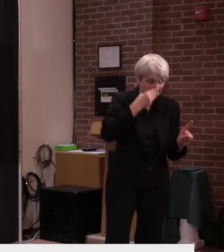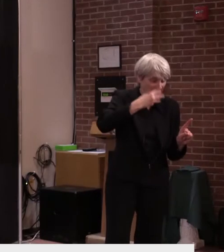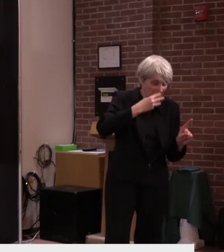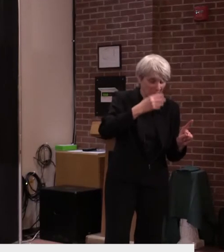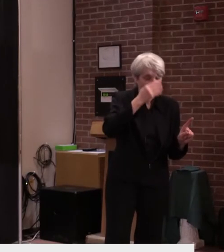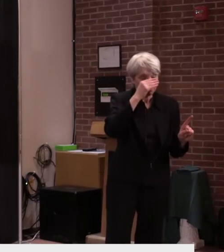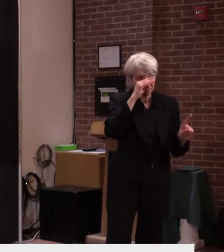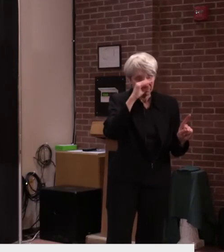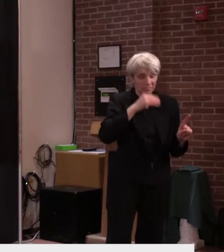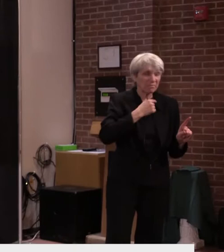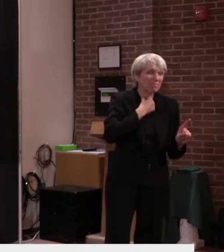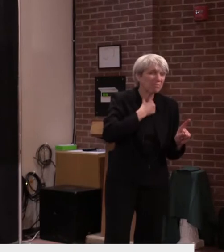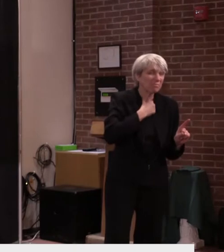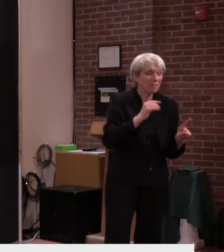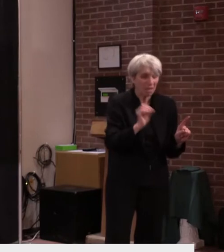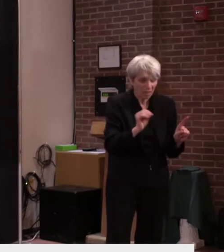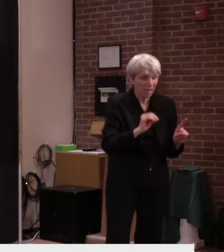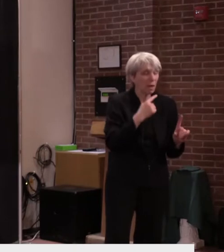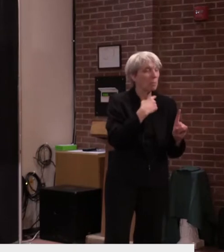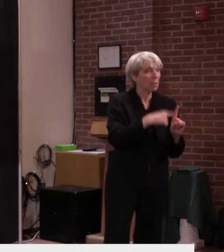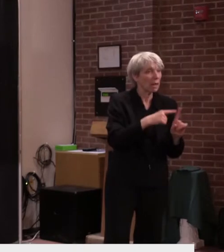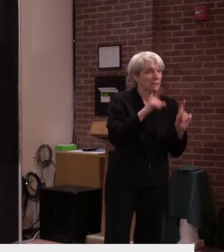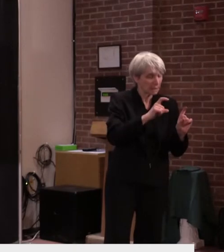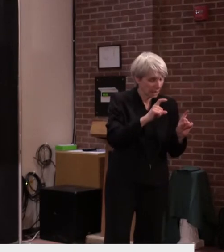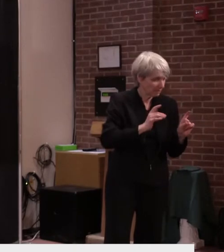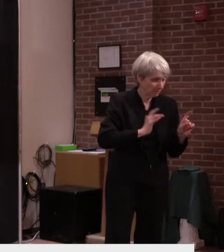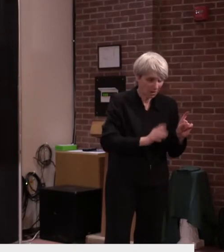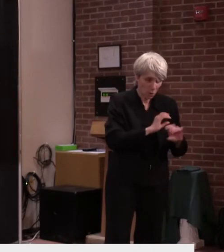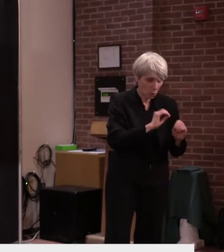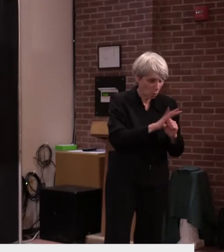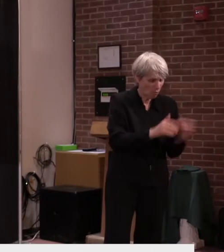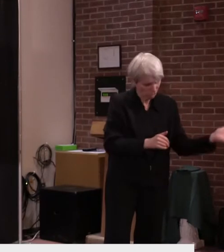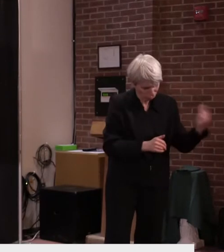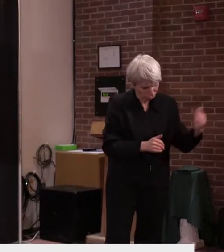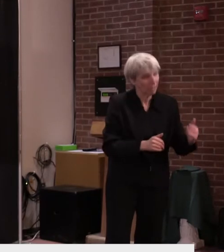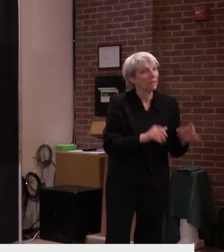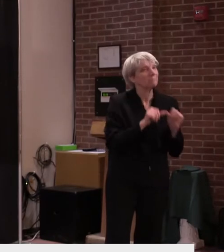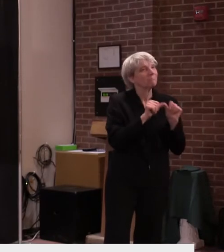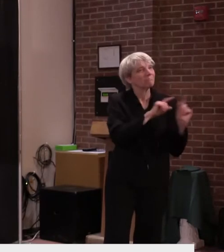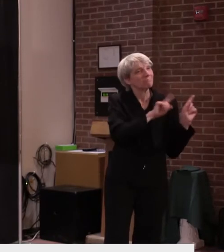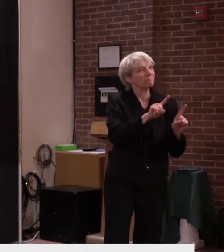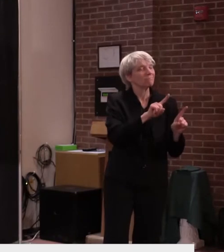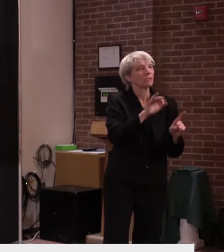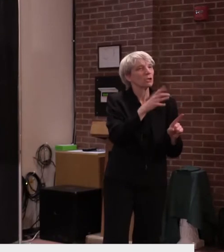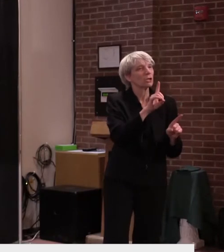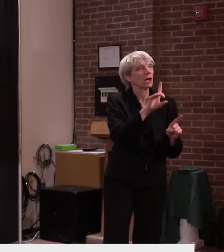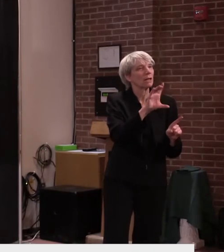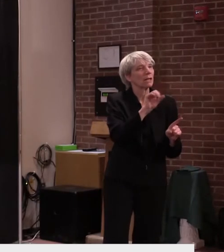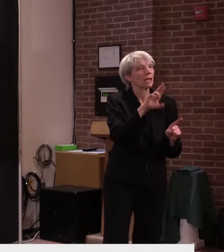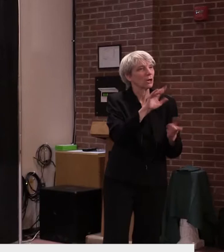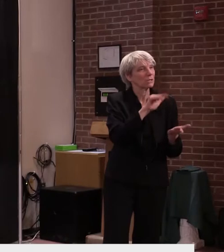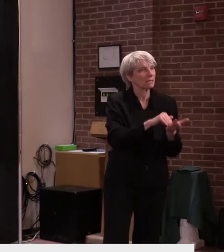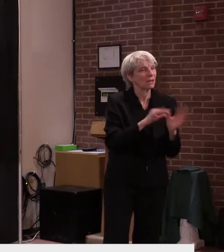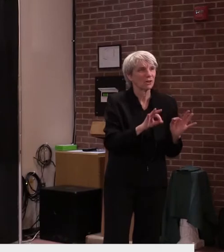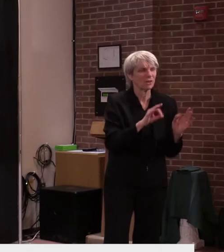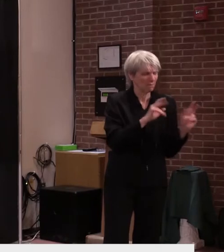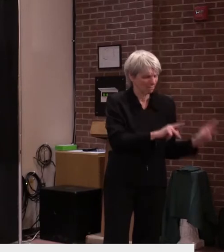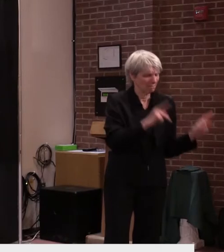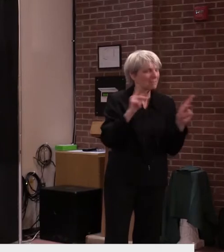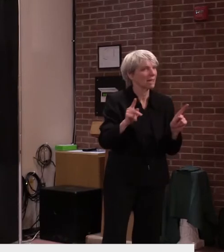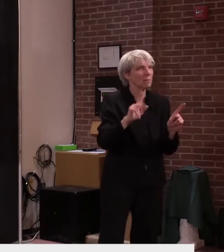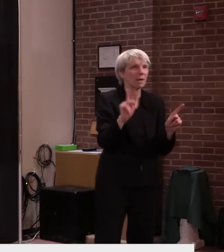additional access to at-home rapid antigen testing for children and childcare staff for the same indications as the K-12